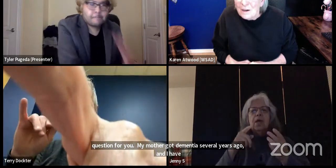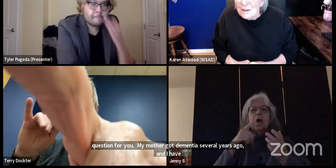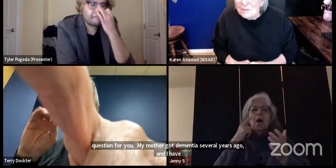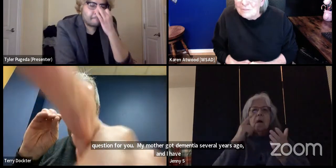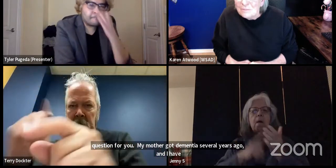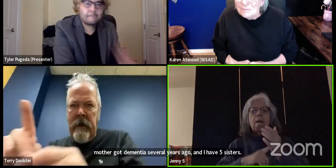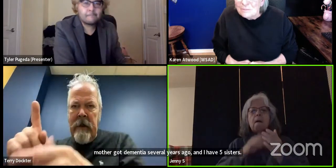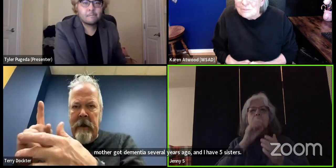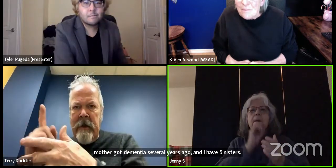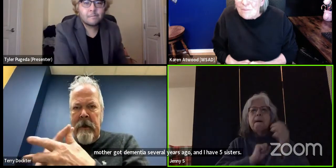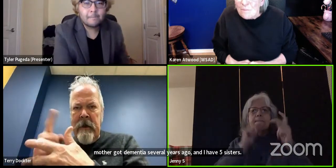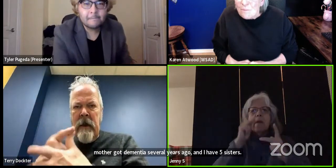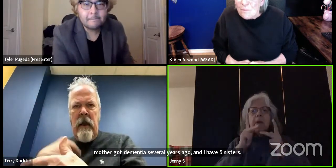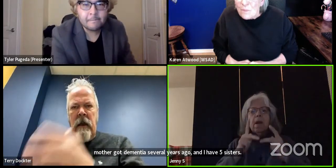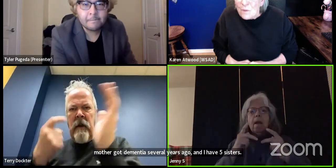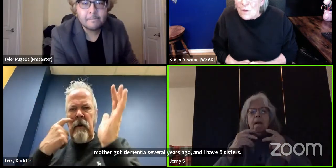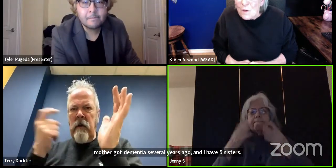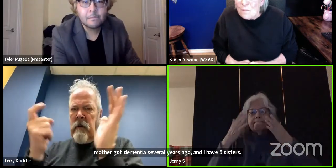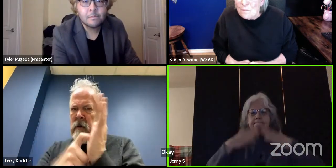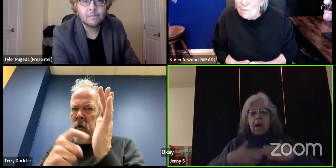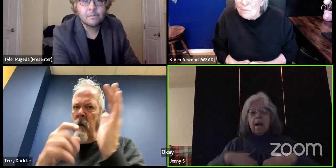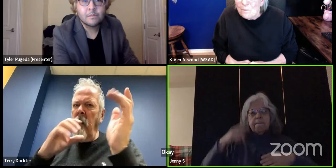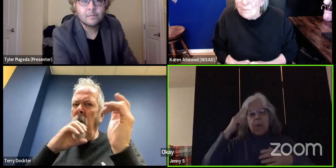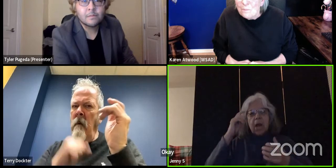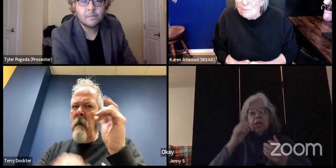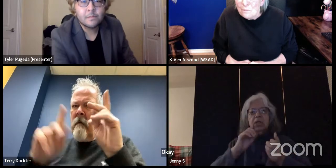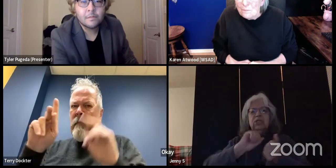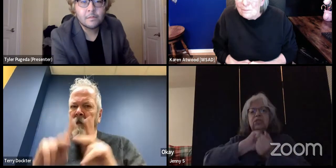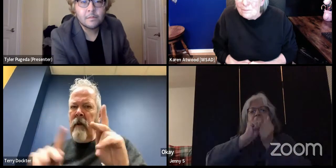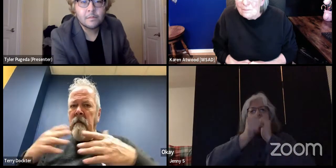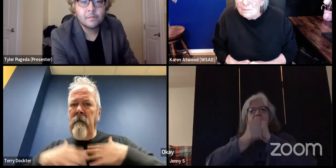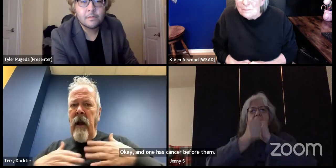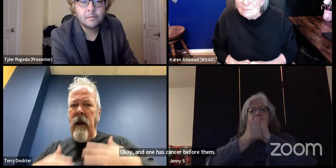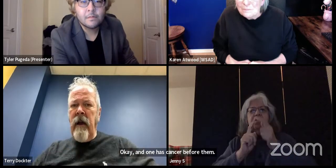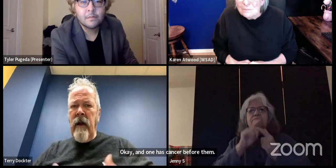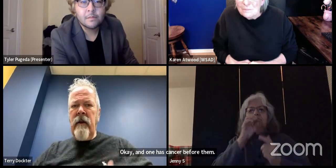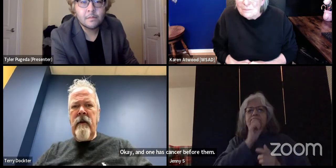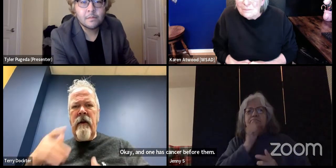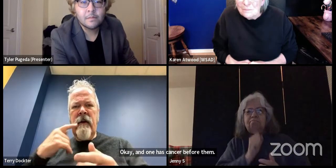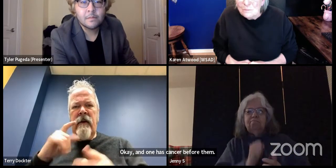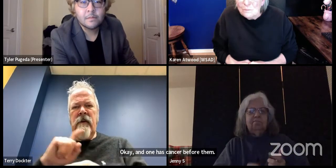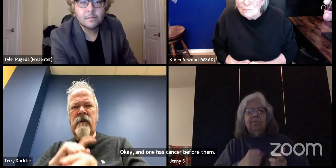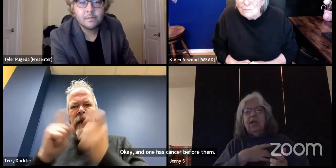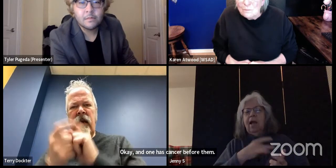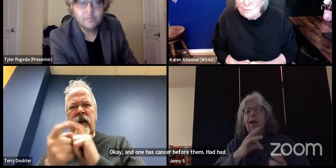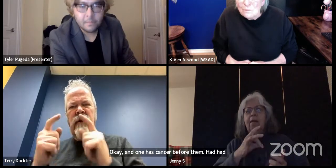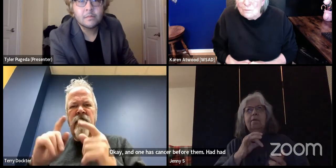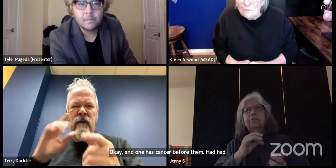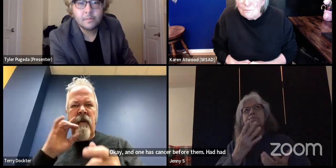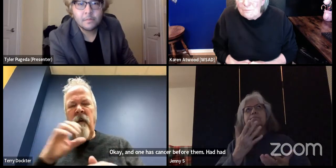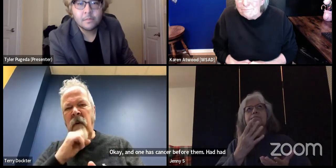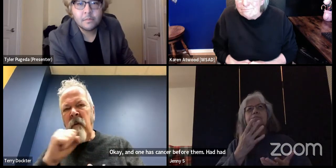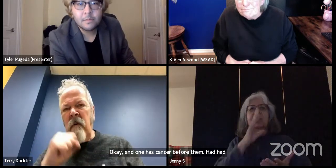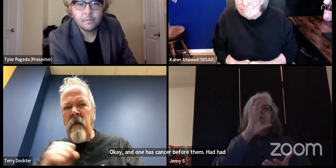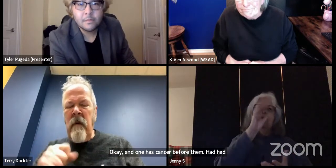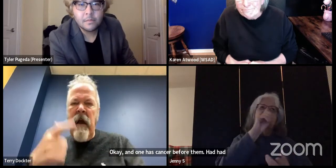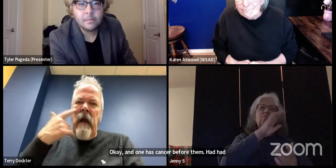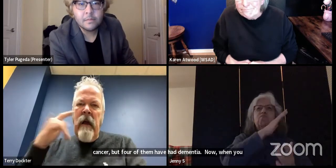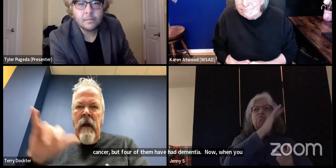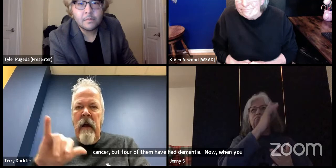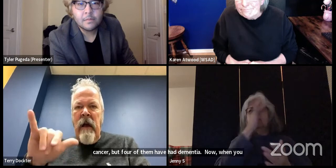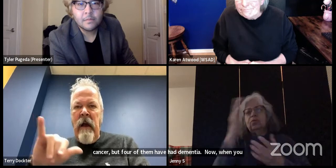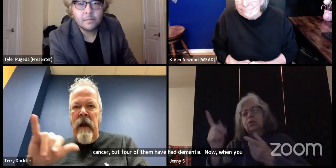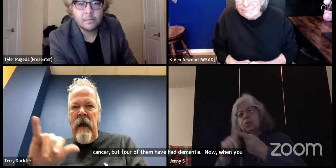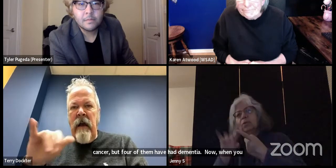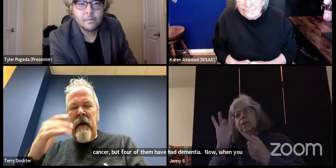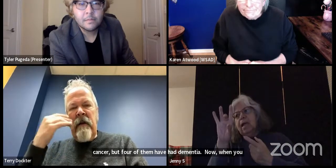things. Jenny, oh, okay. I do know that there's a lot of older people who are having problems with their body, you